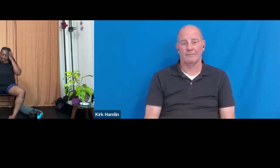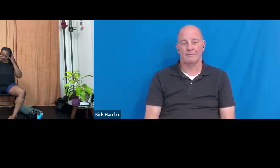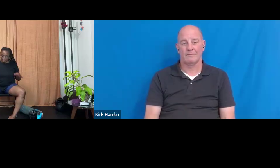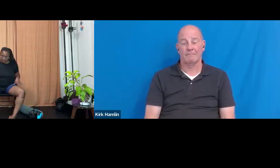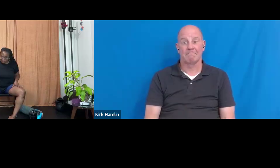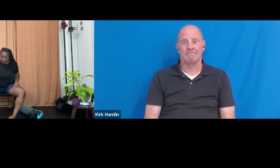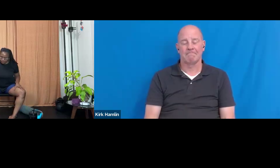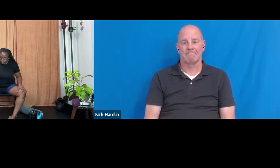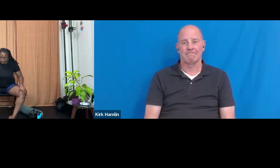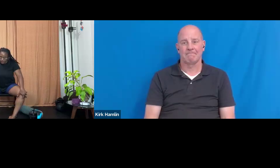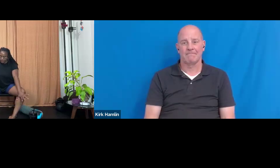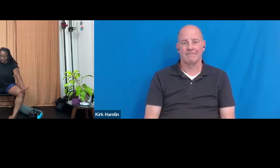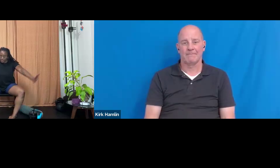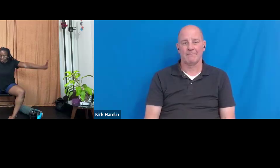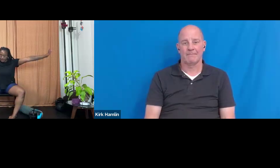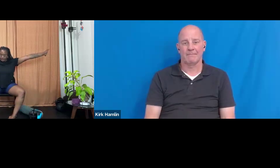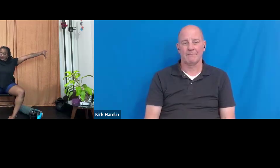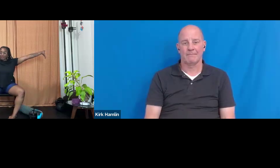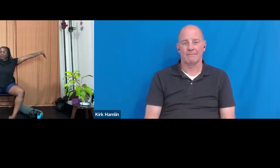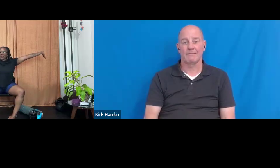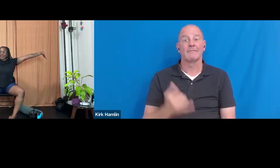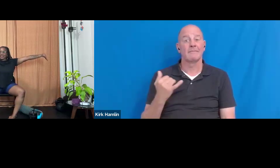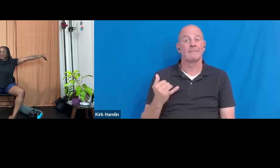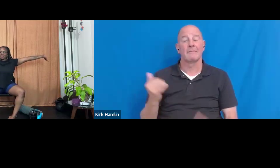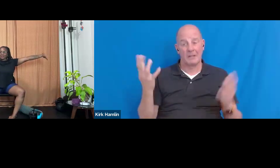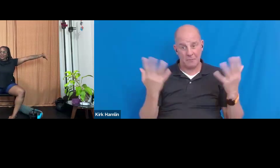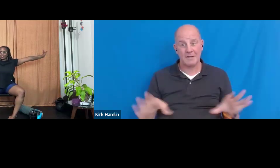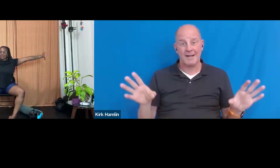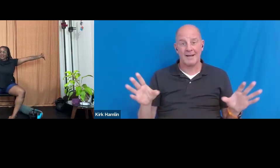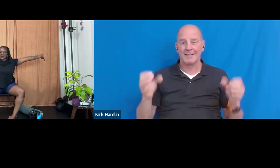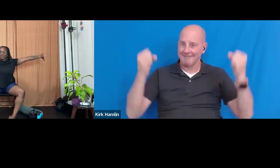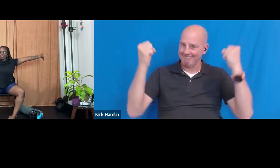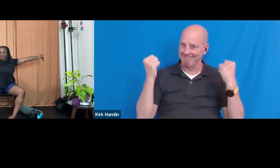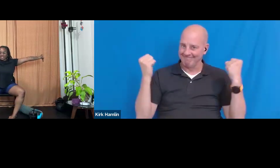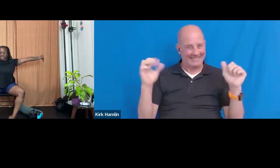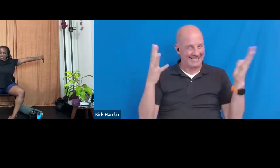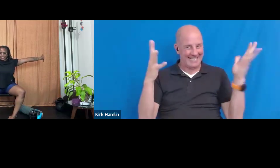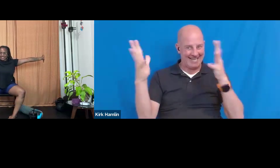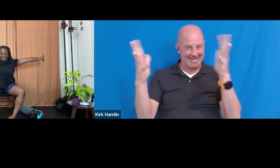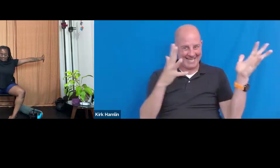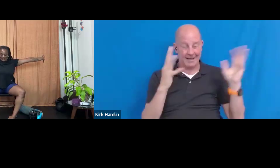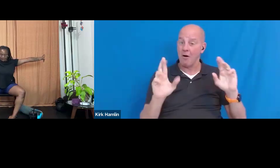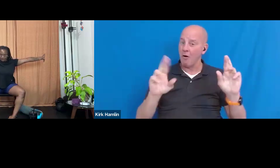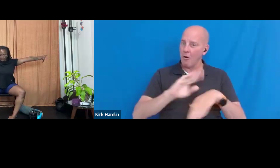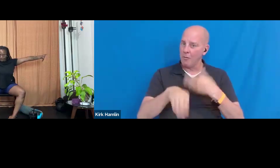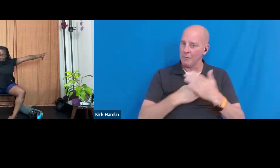All right. And we're done. Hooray. We survived, hopefully.